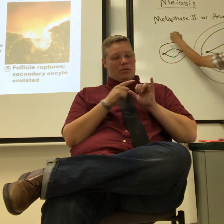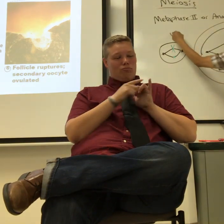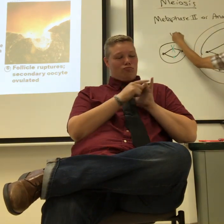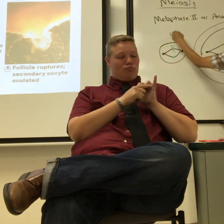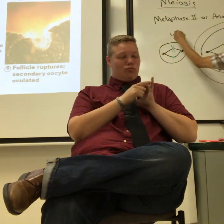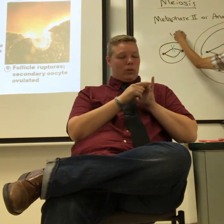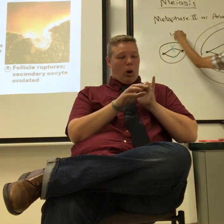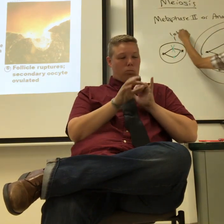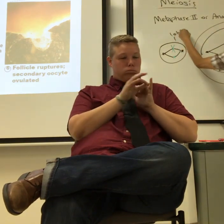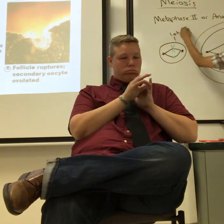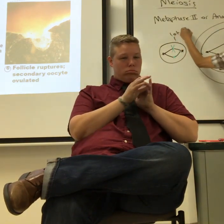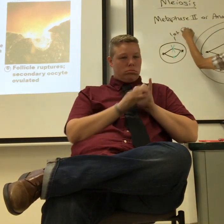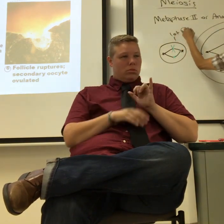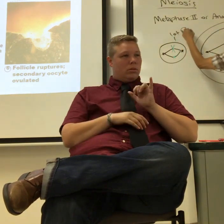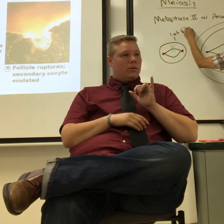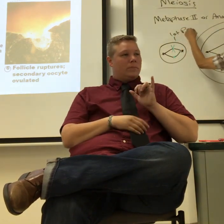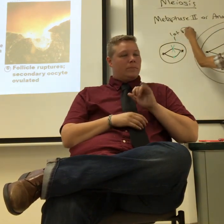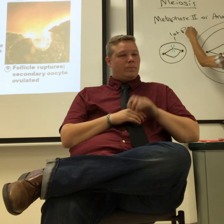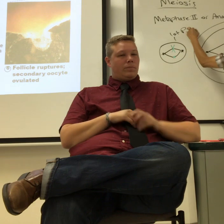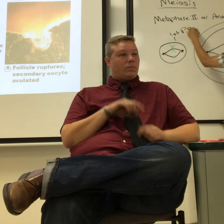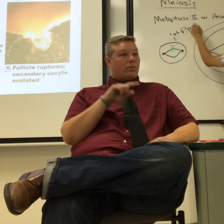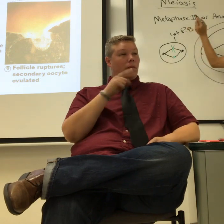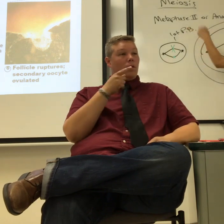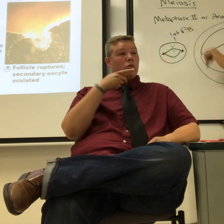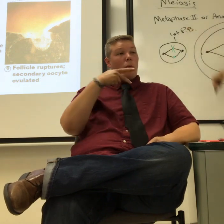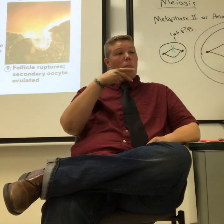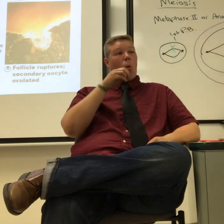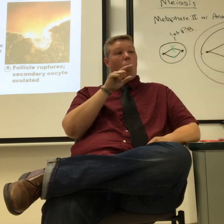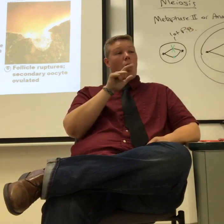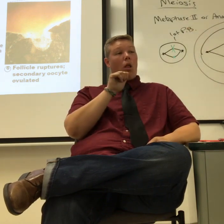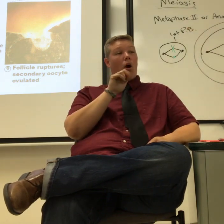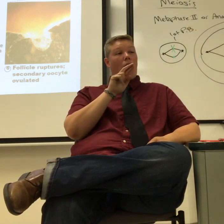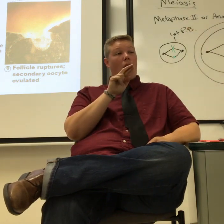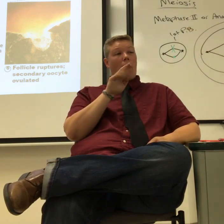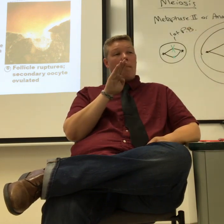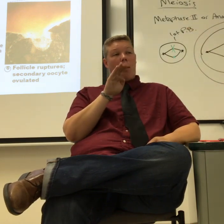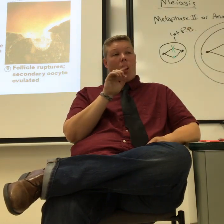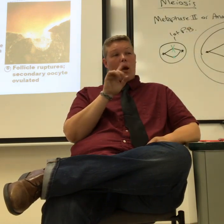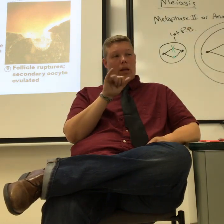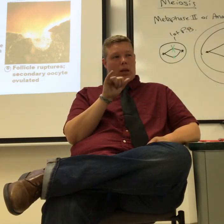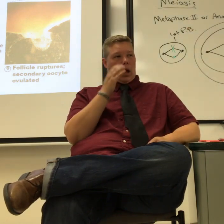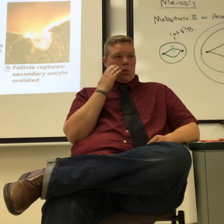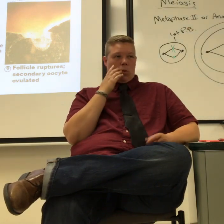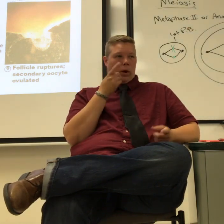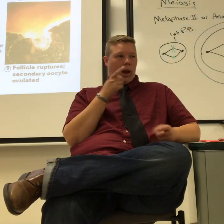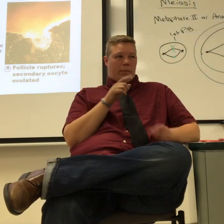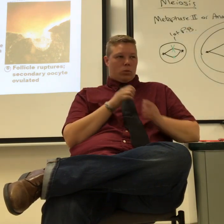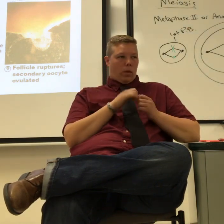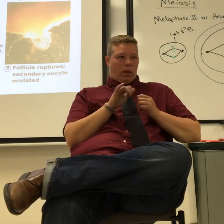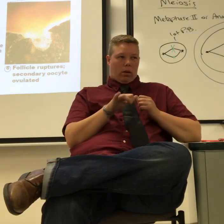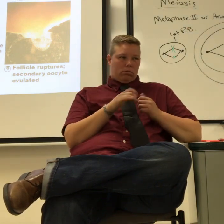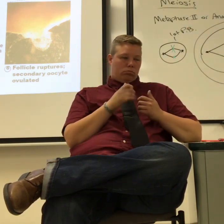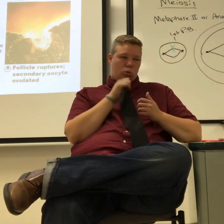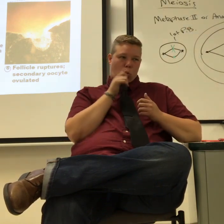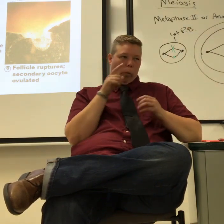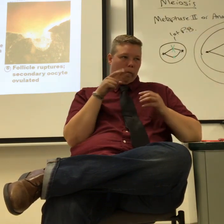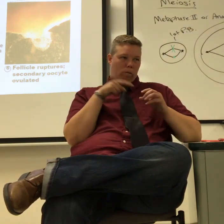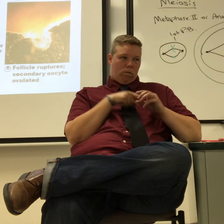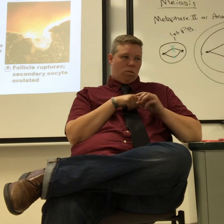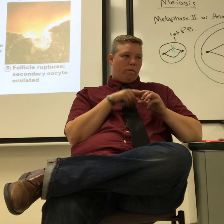body, first PB. It doesn't matter. You don't fertilize that. You fertilize the thing that has